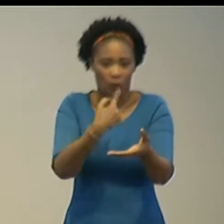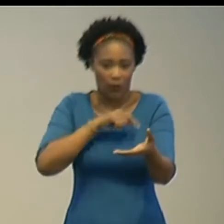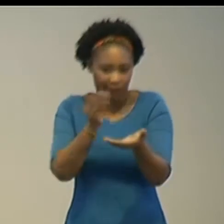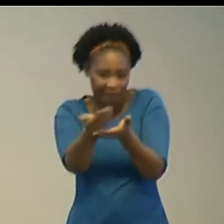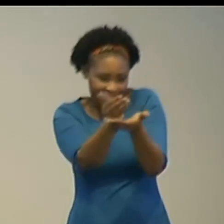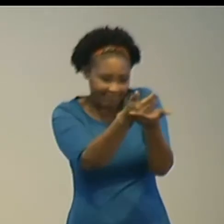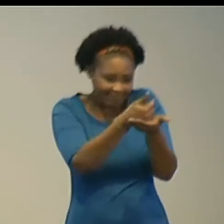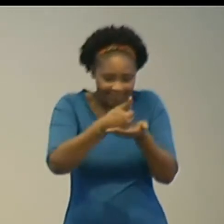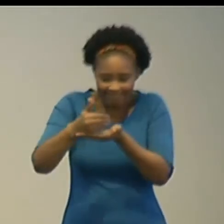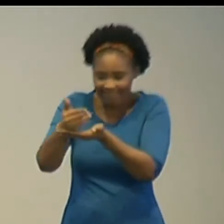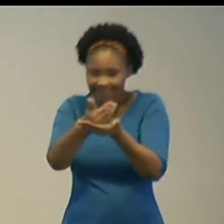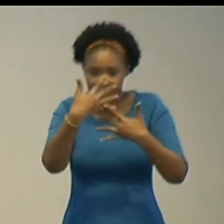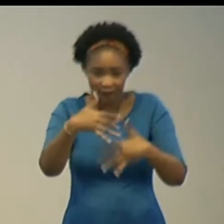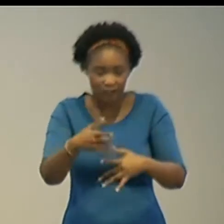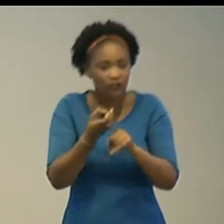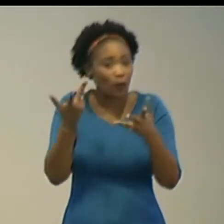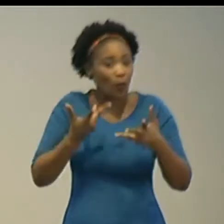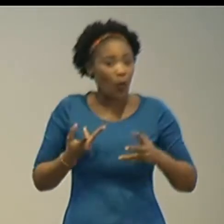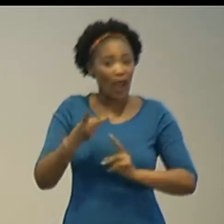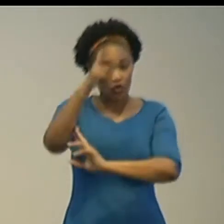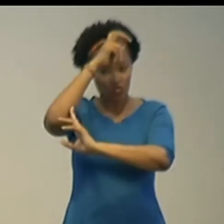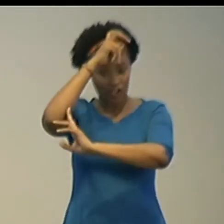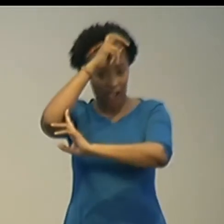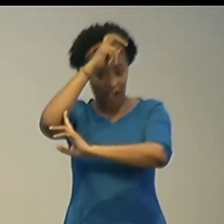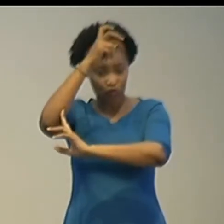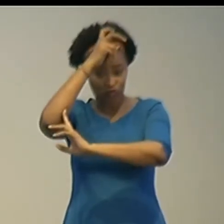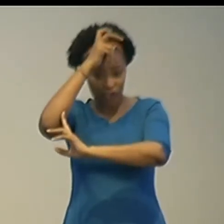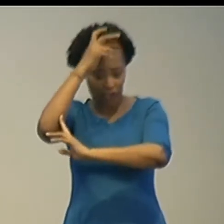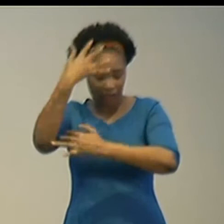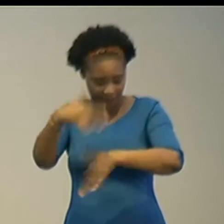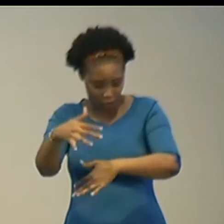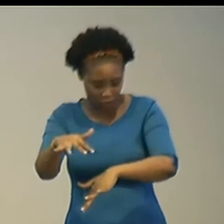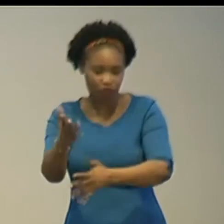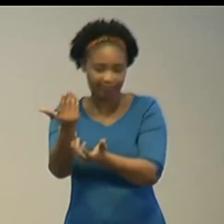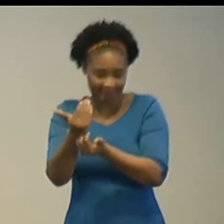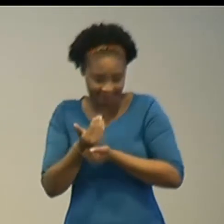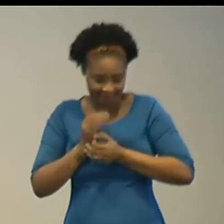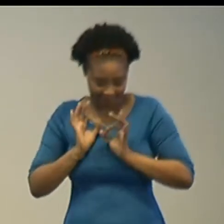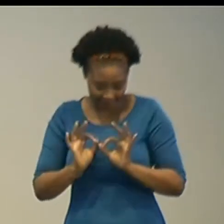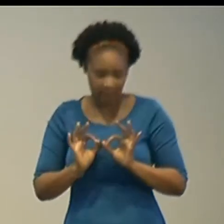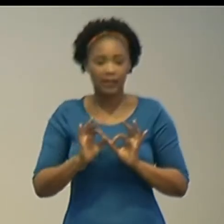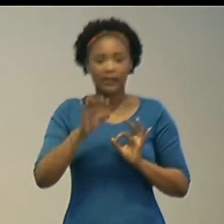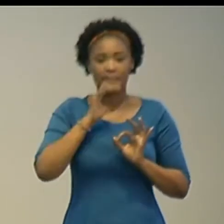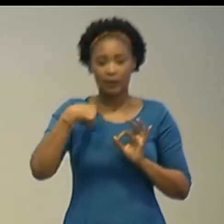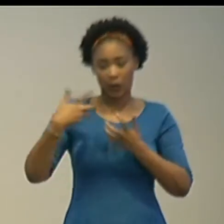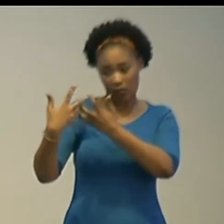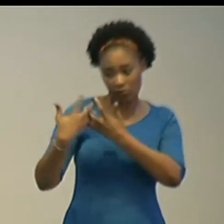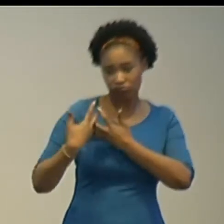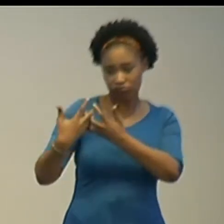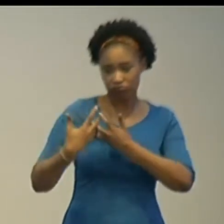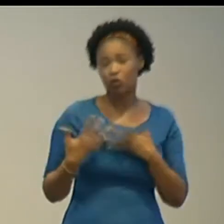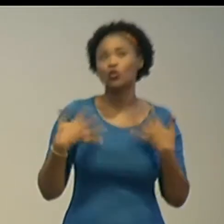night that comes from Russia, and we believe that all of this together will actually help us